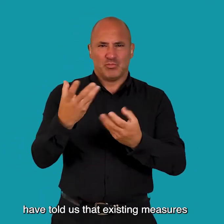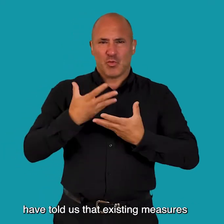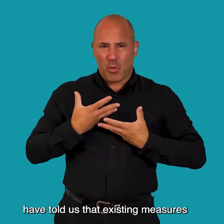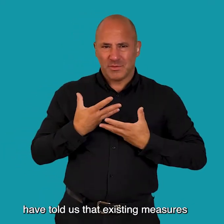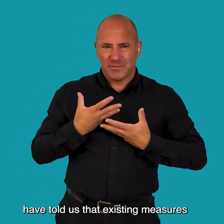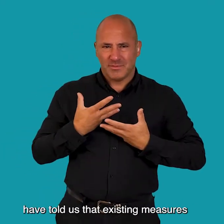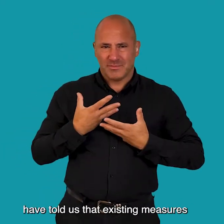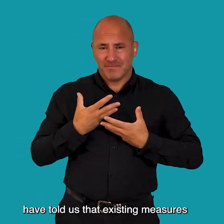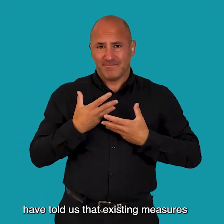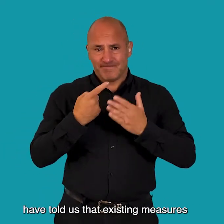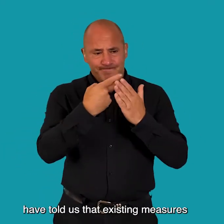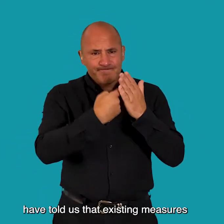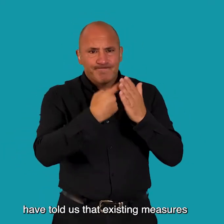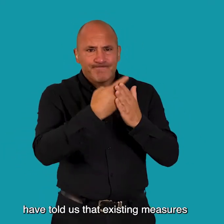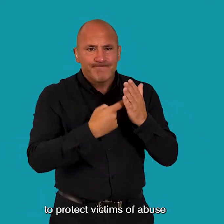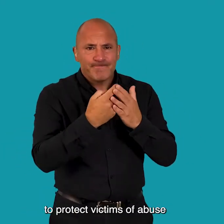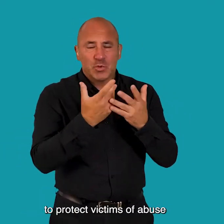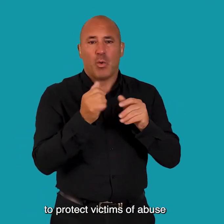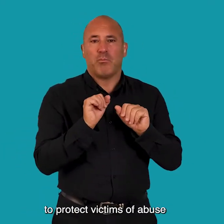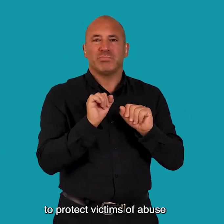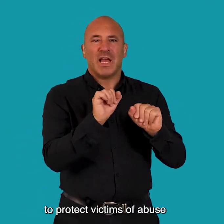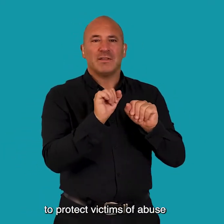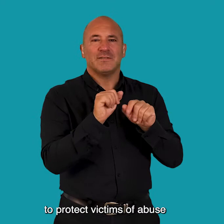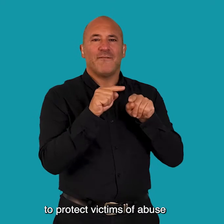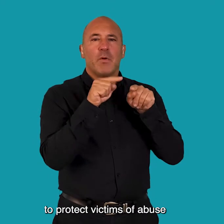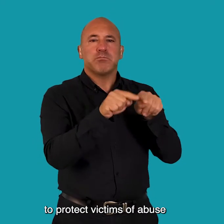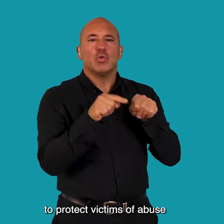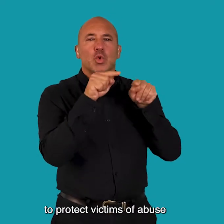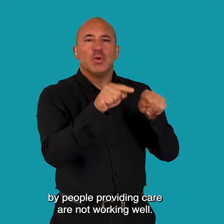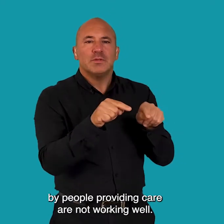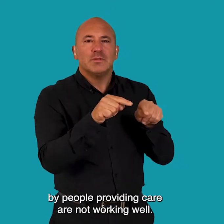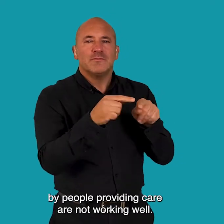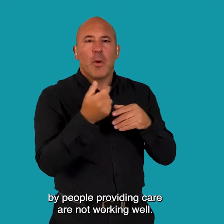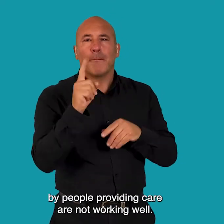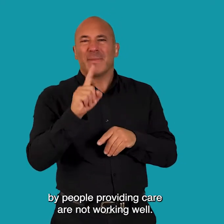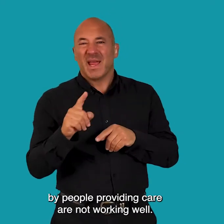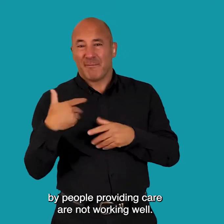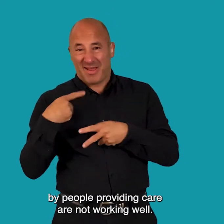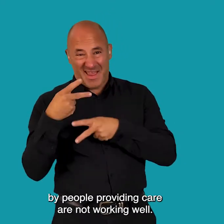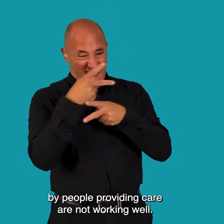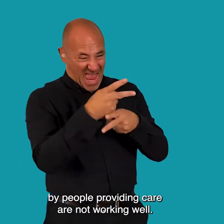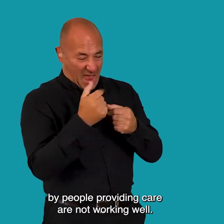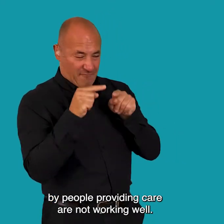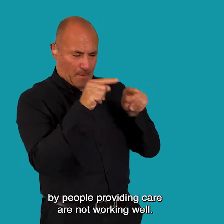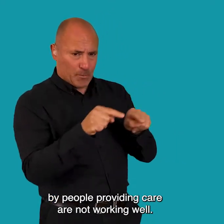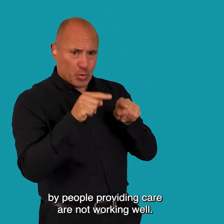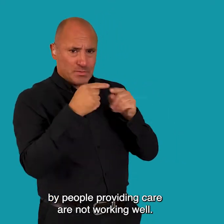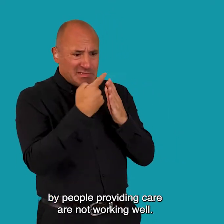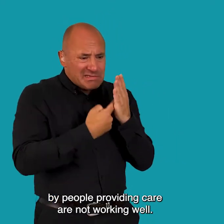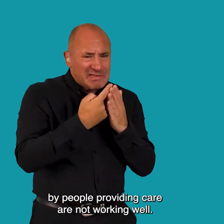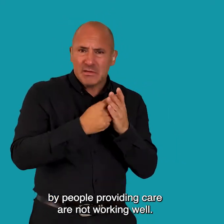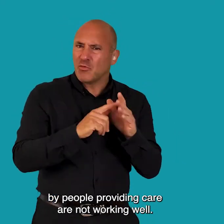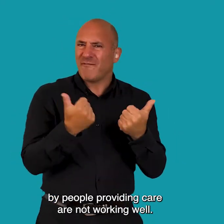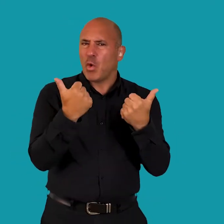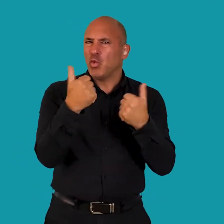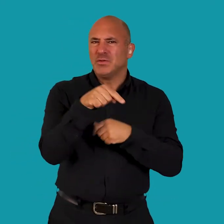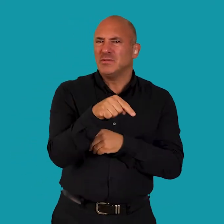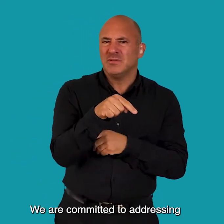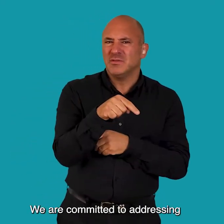us that existing measures to protect victims of abuse by people providing care are not working well. We are